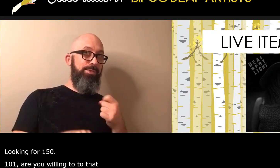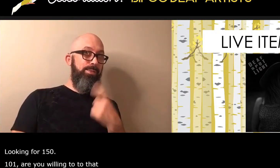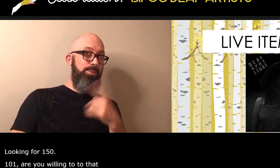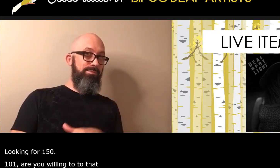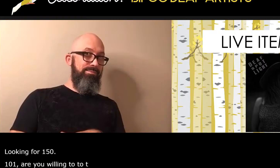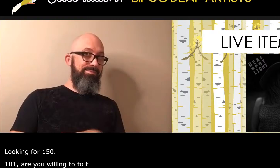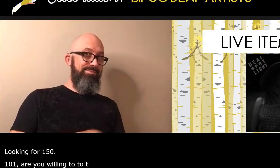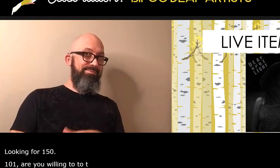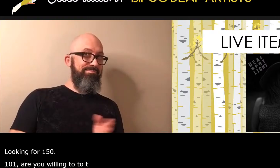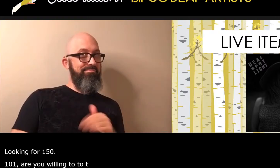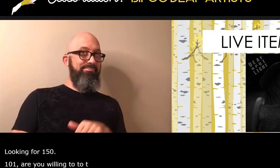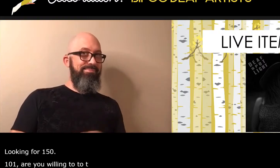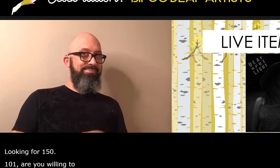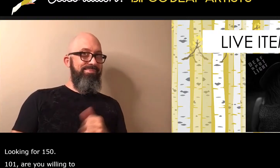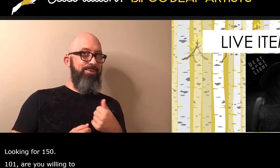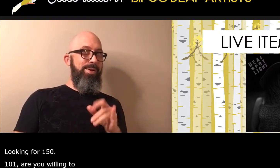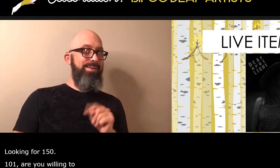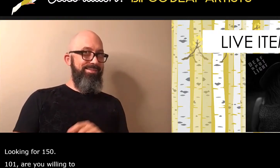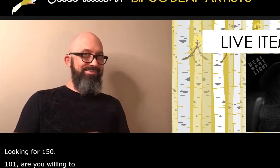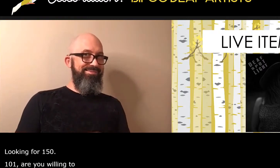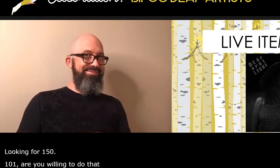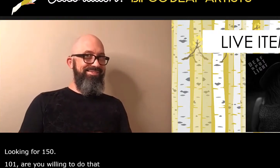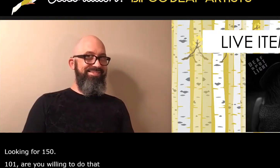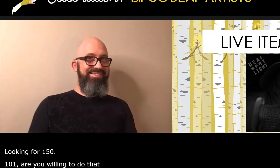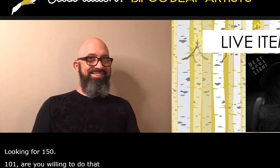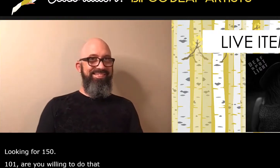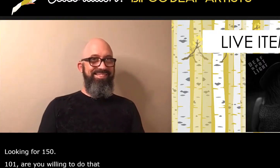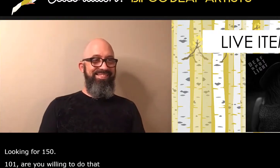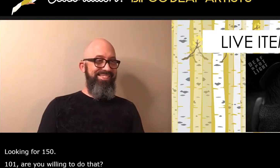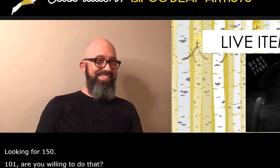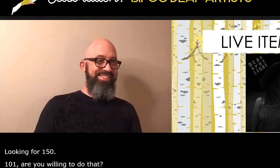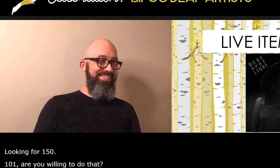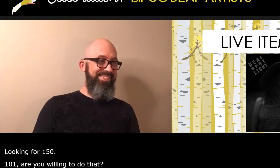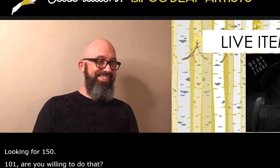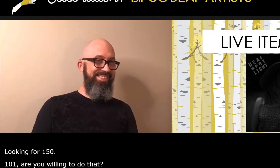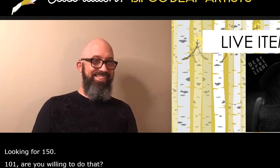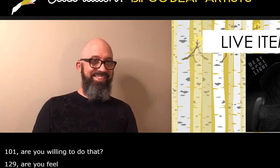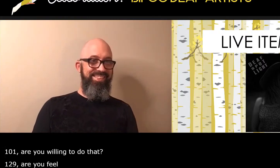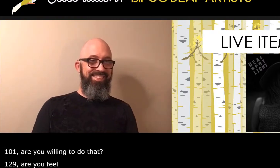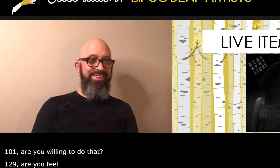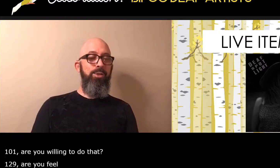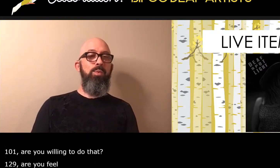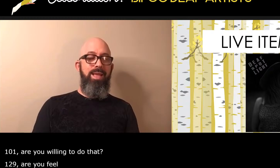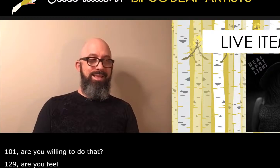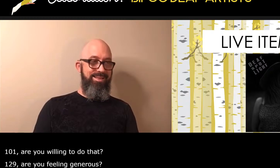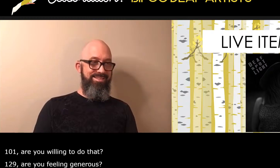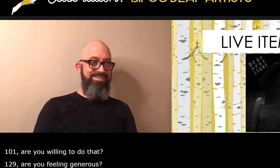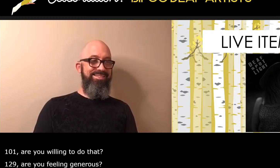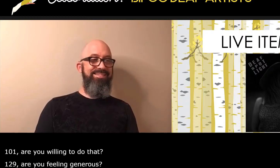generous? Would you like to take this for your very own?